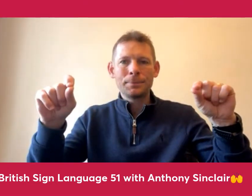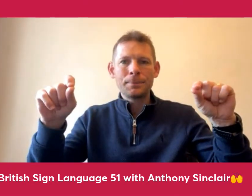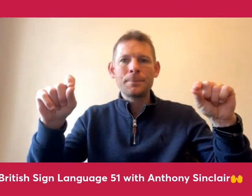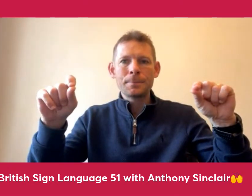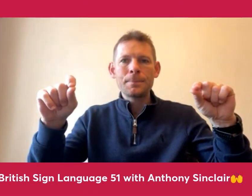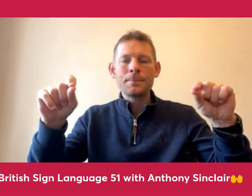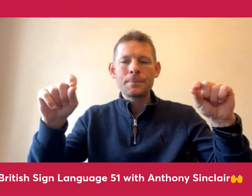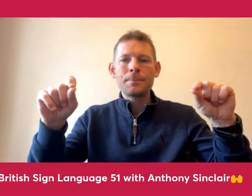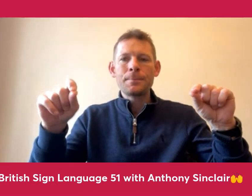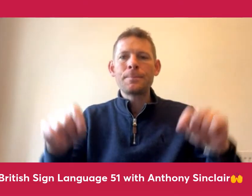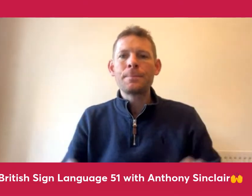ticket,